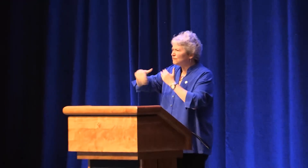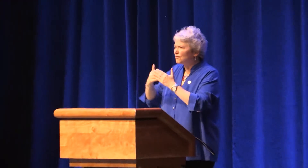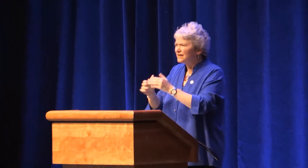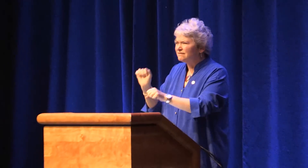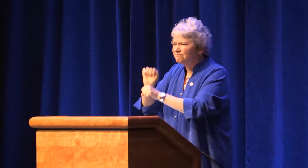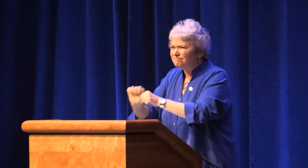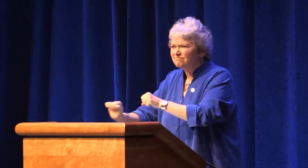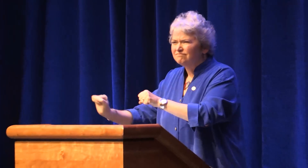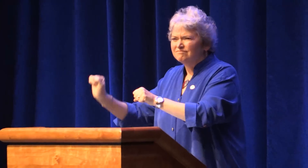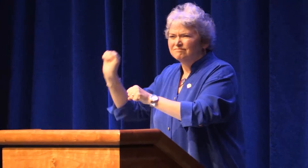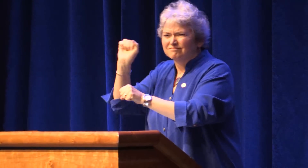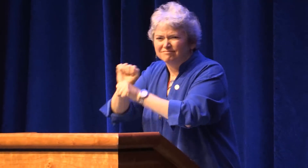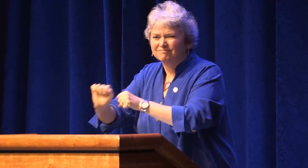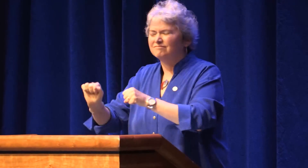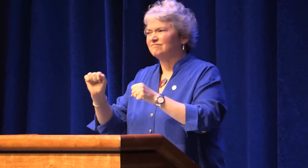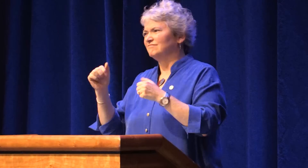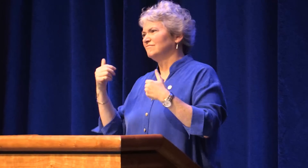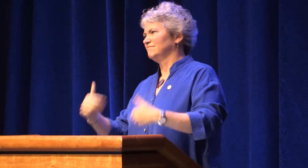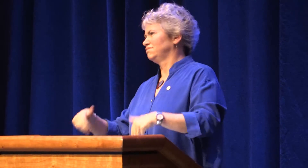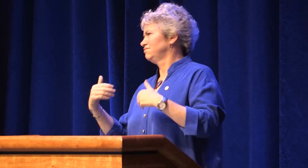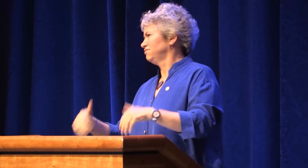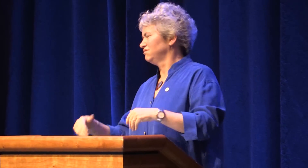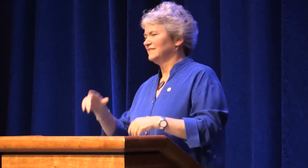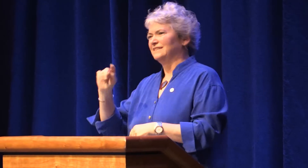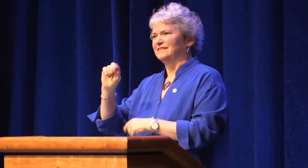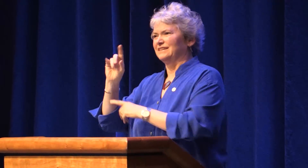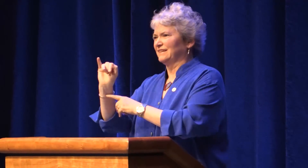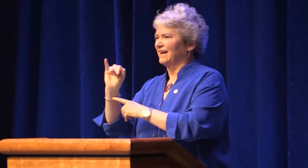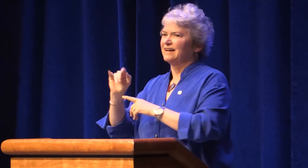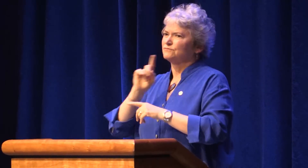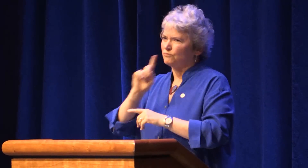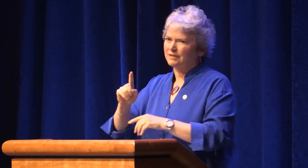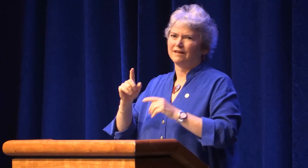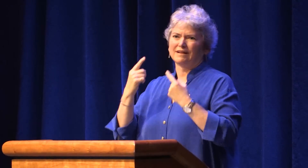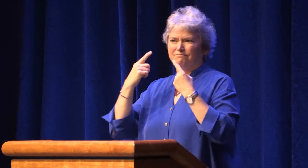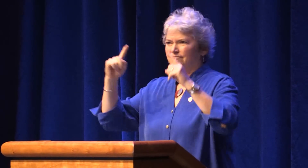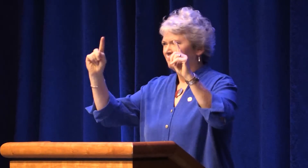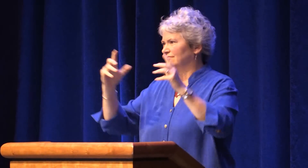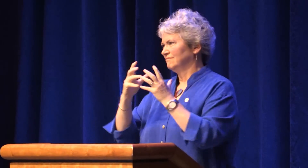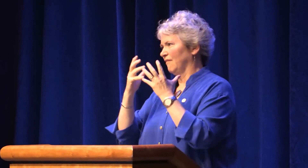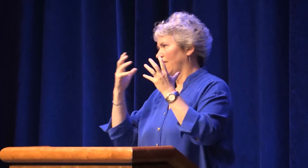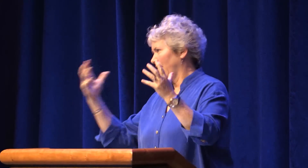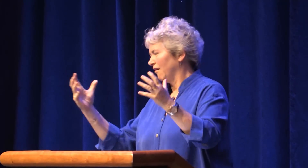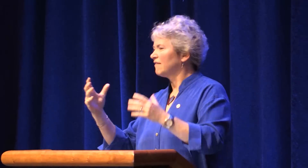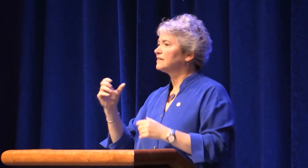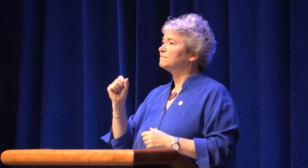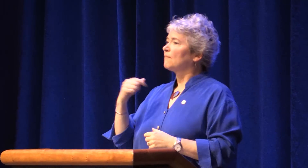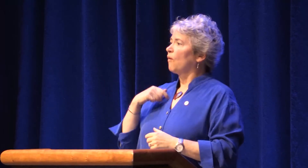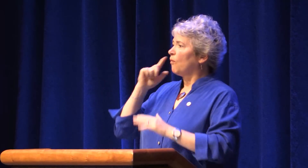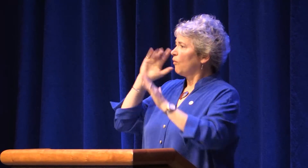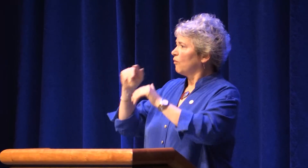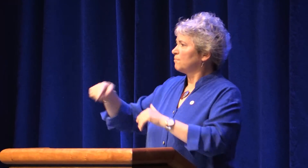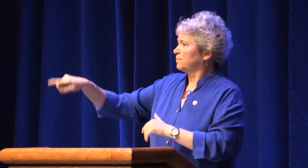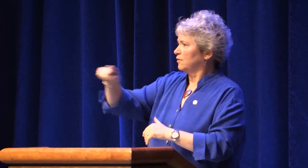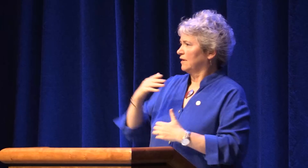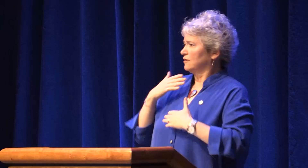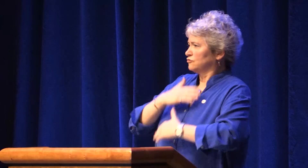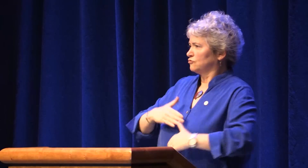It really makes you think about all of the labor that has gone into the work that TDI has done and really the amazing accomplishments that we've